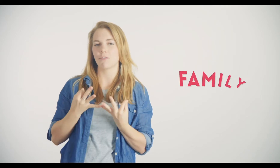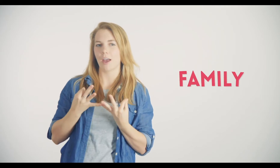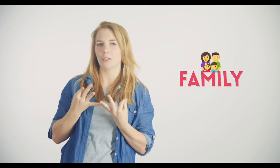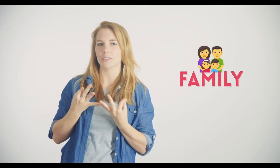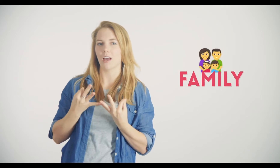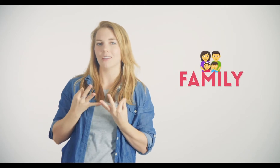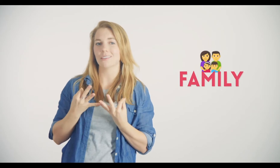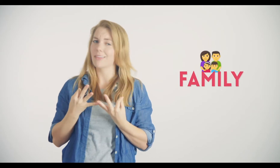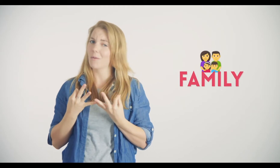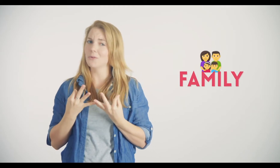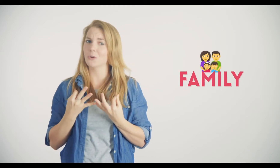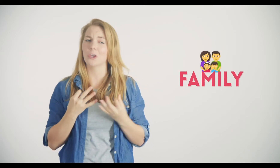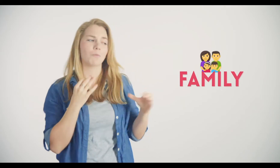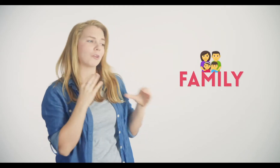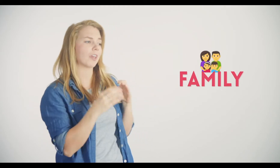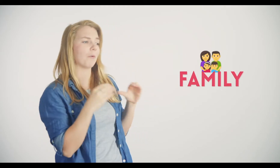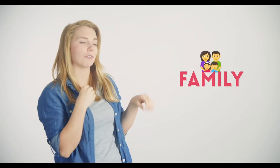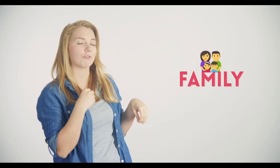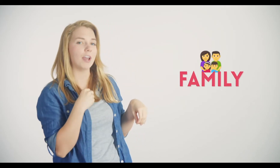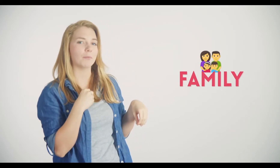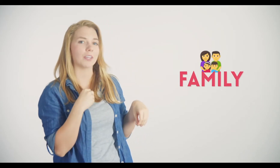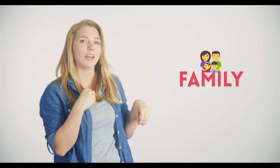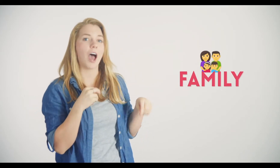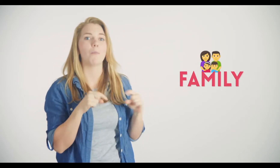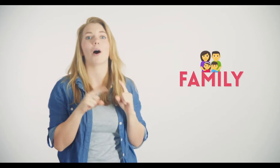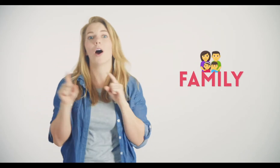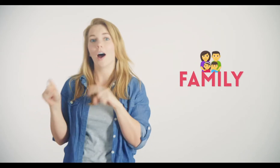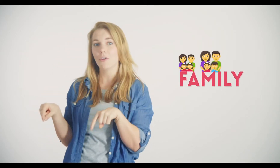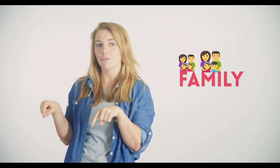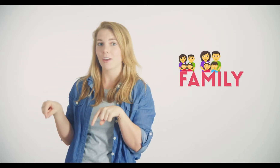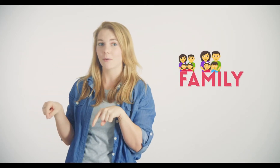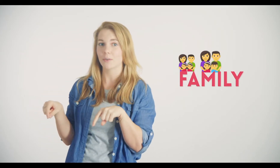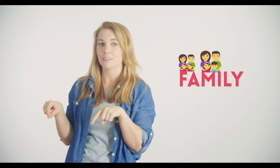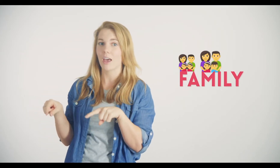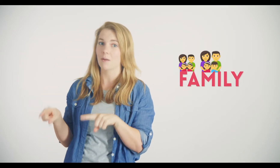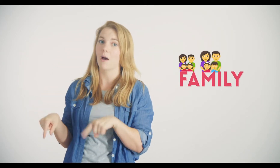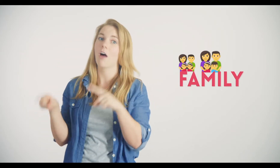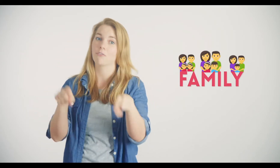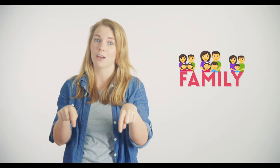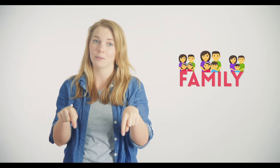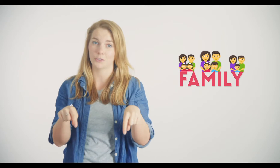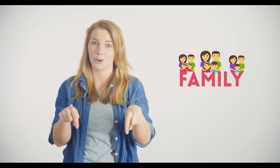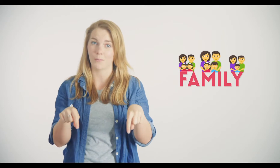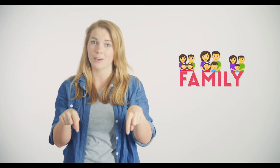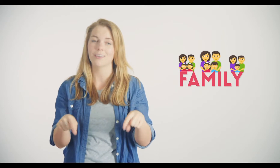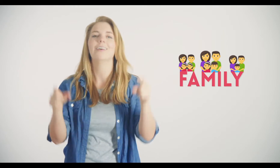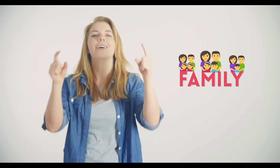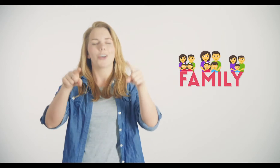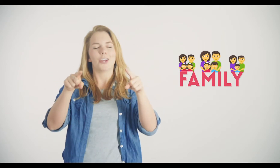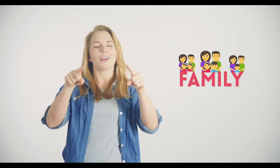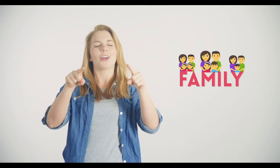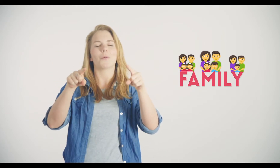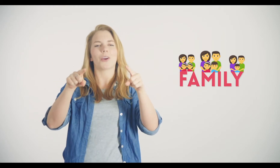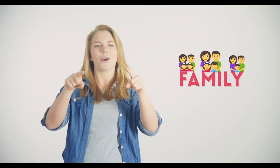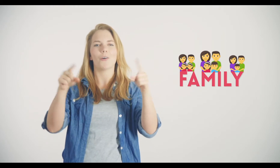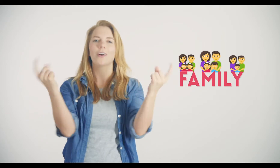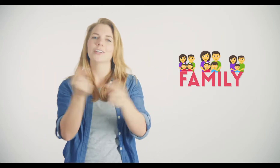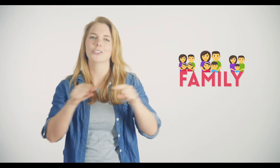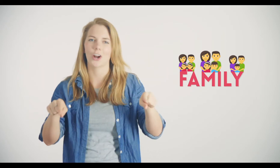family signs. That way you can communicate with your family about other families and about other families' drama. Here we go, starting